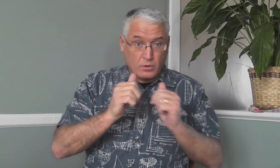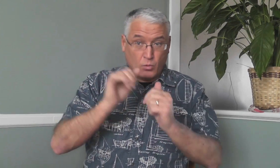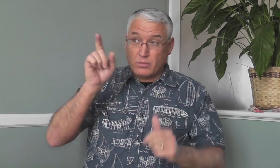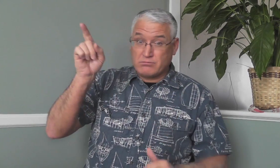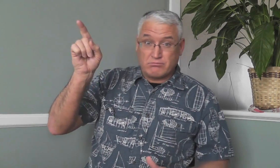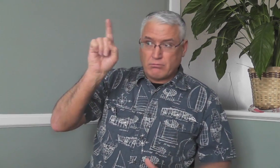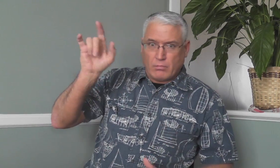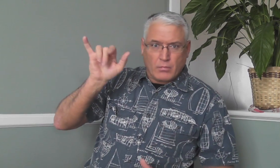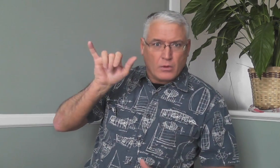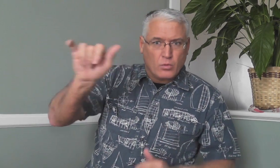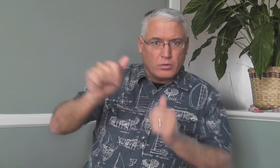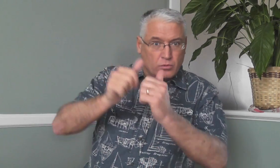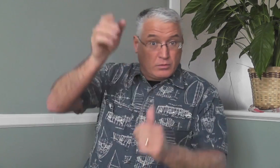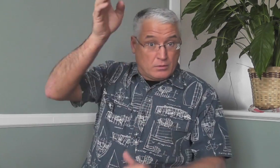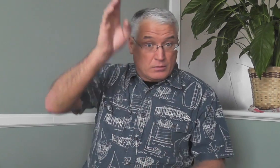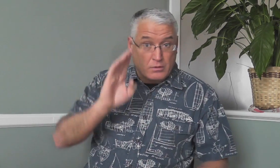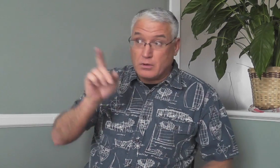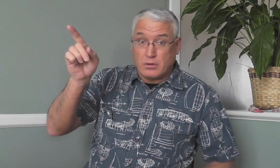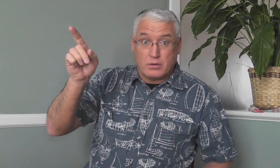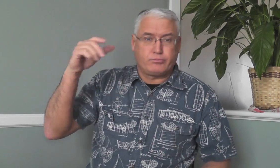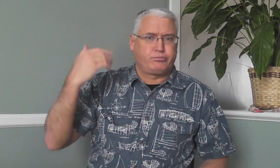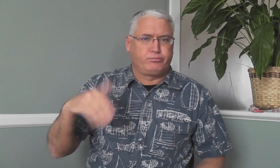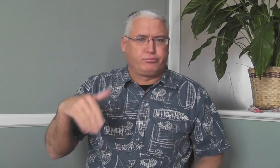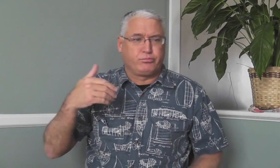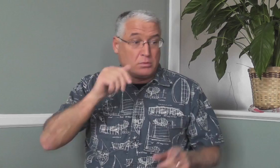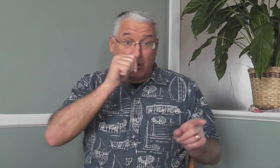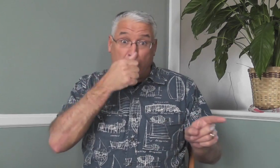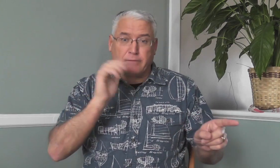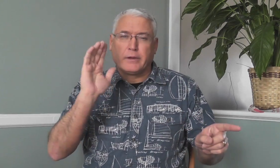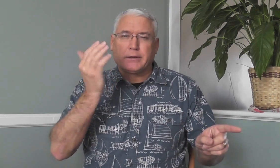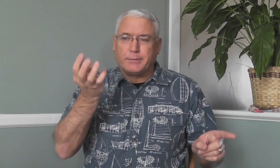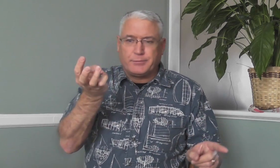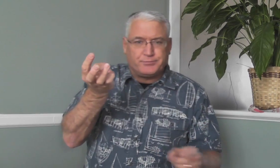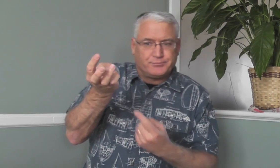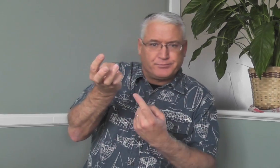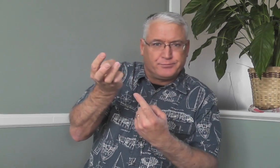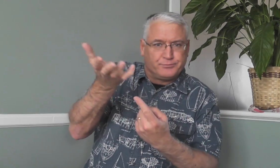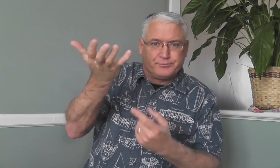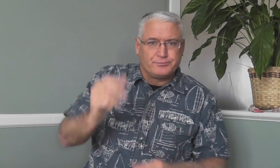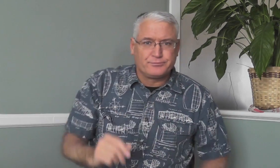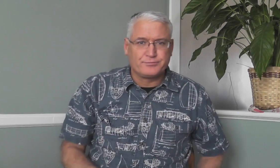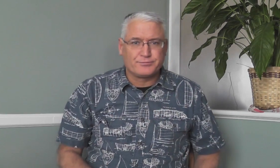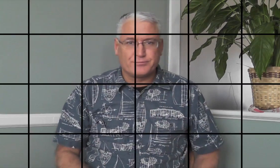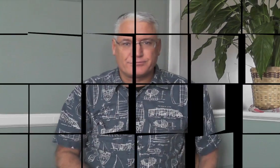our suffering with eternity with God, wow, suffering seems as if it is nothing.